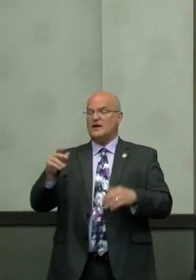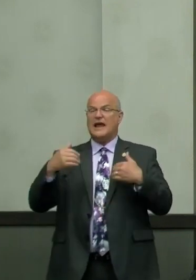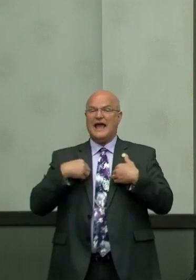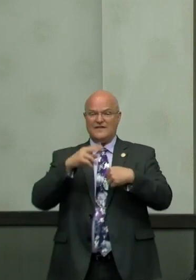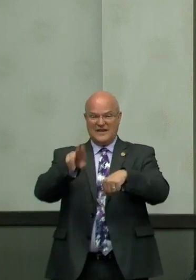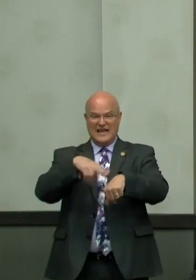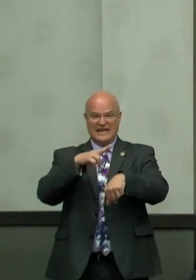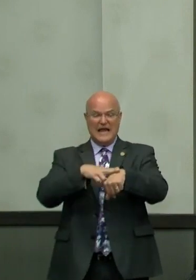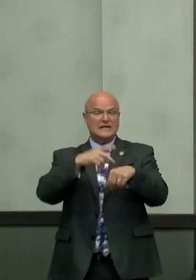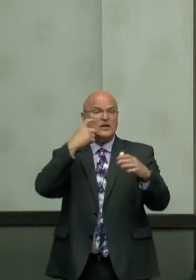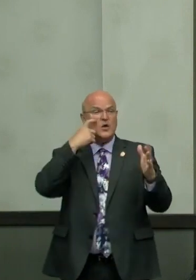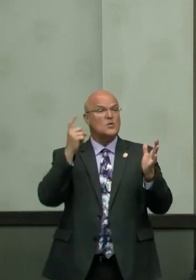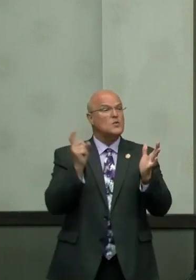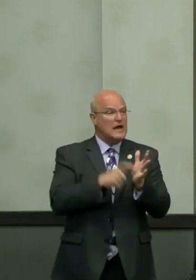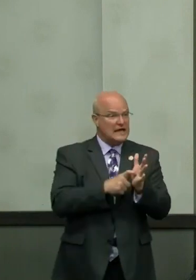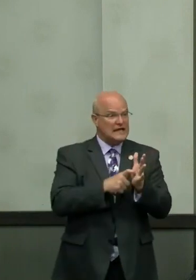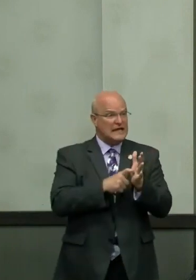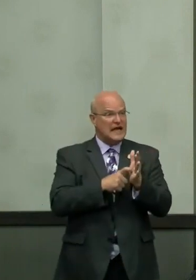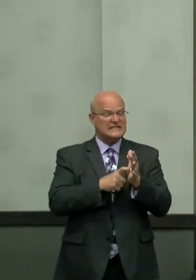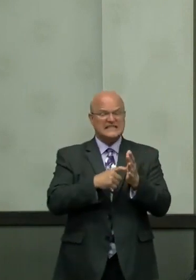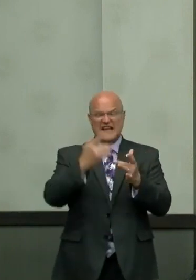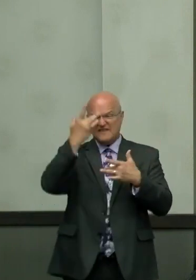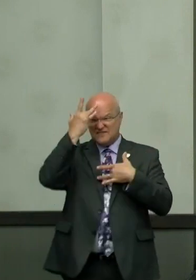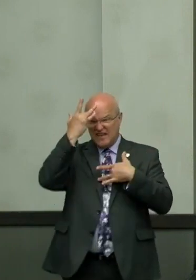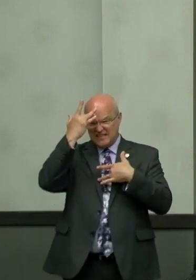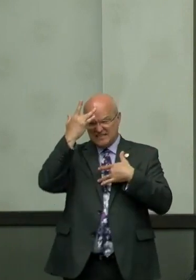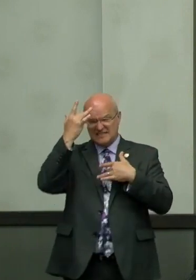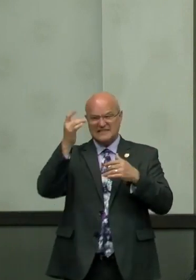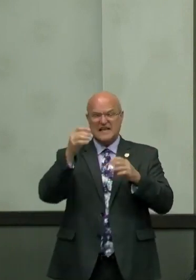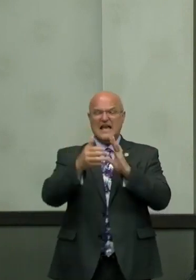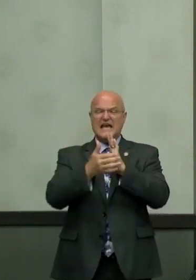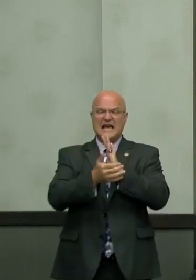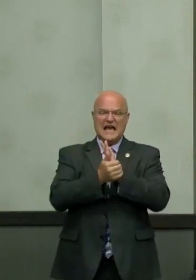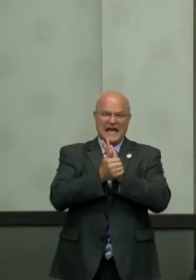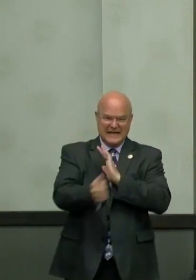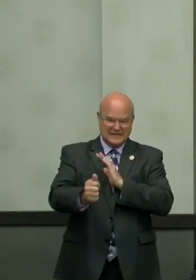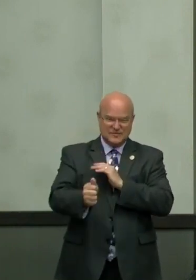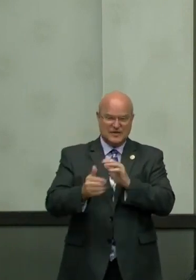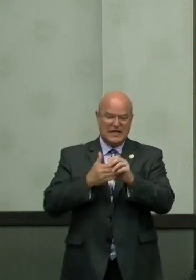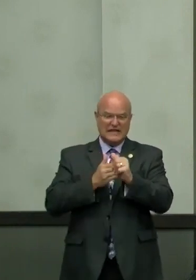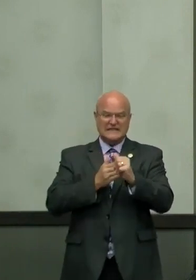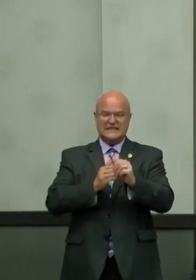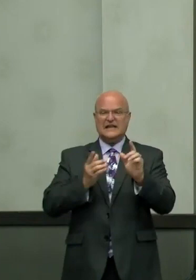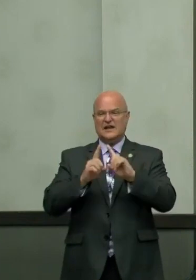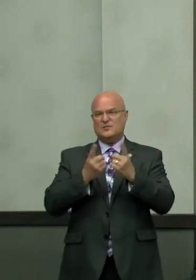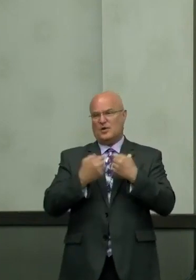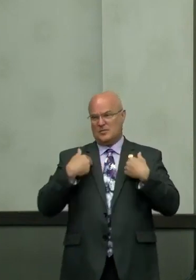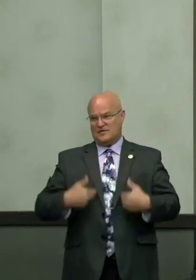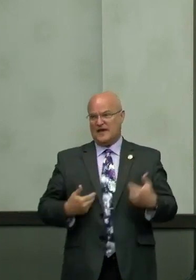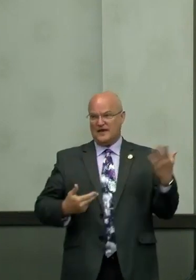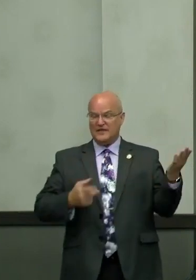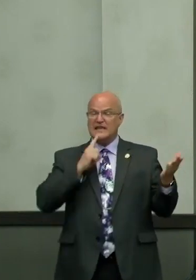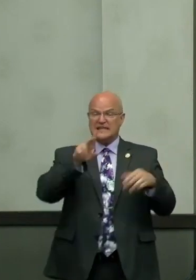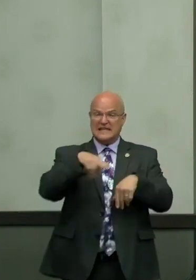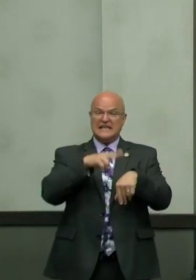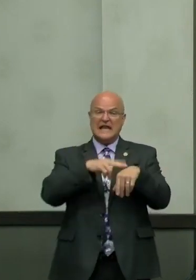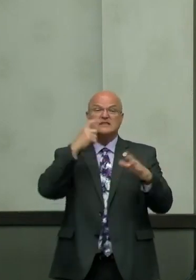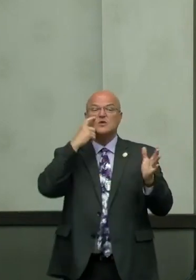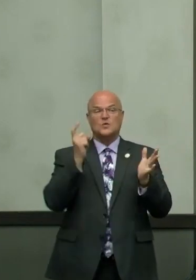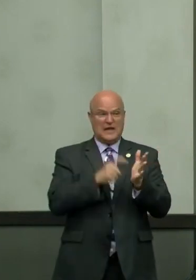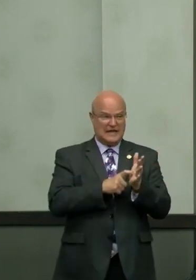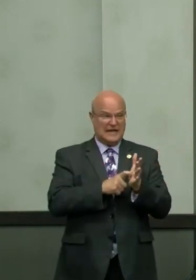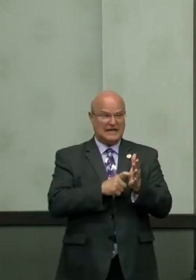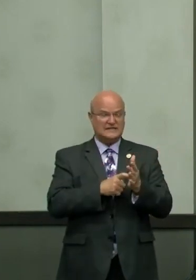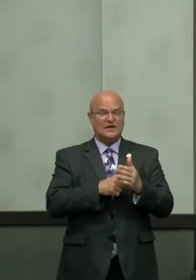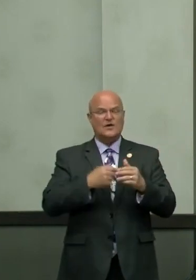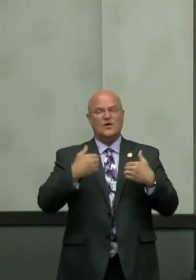a nationally recognized infectious disease expert as leading our Department of Health. He is nationally recognized,